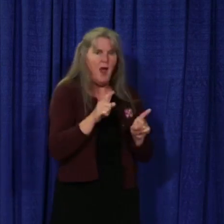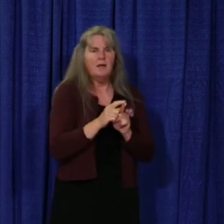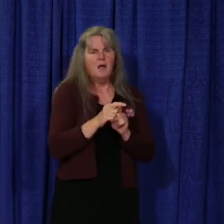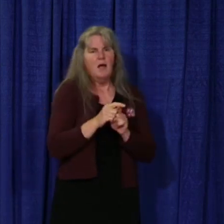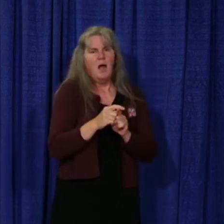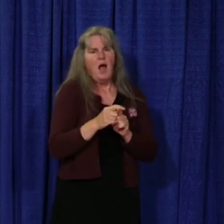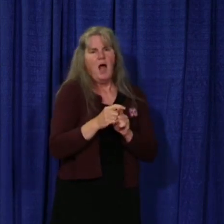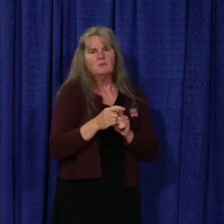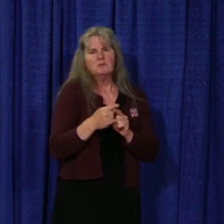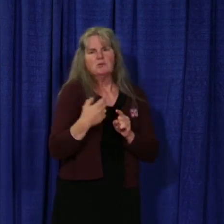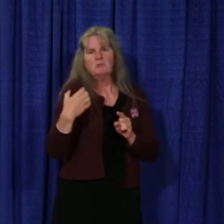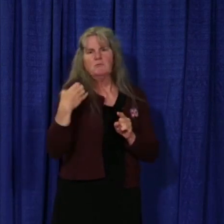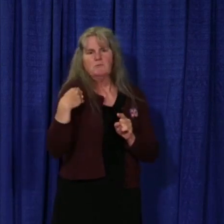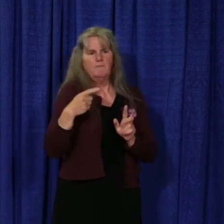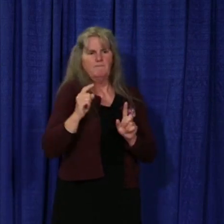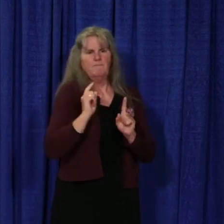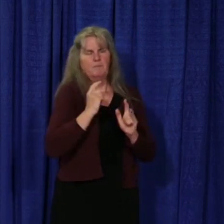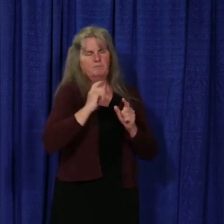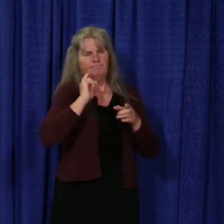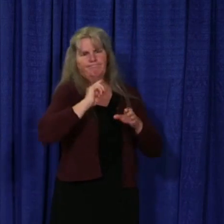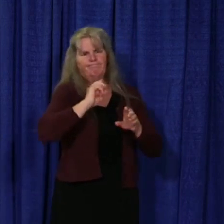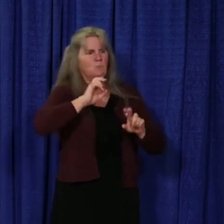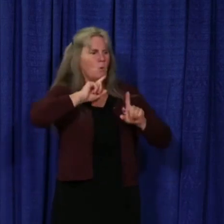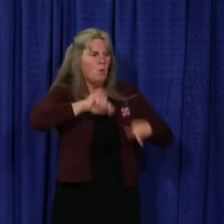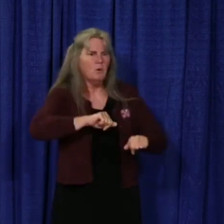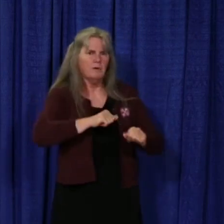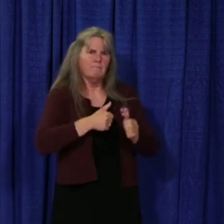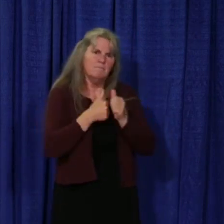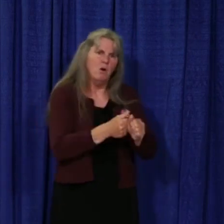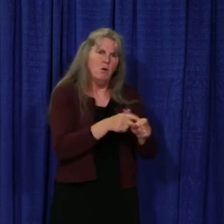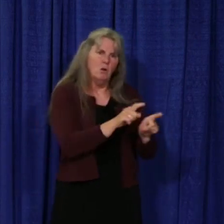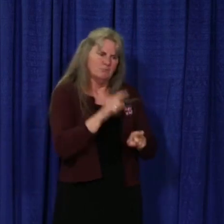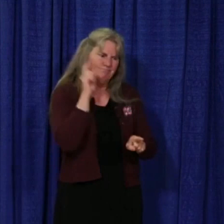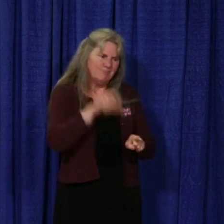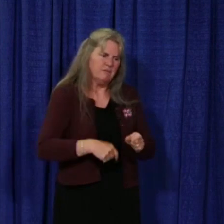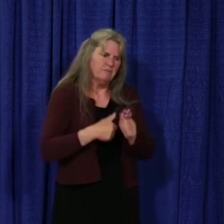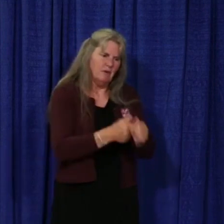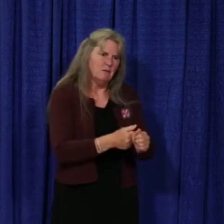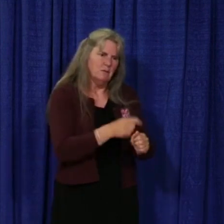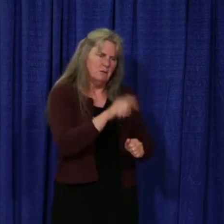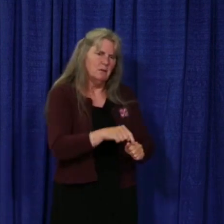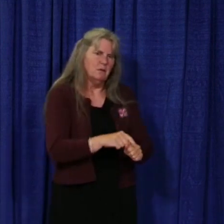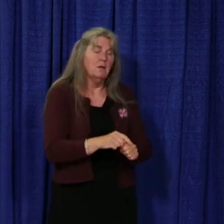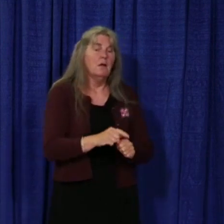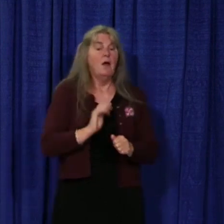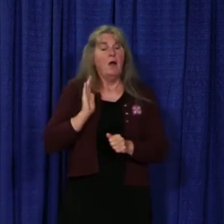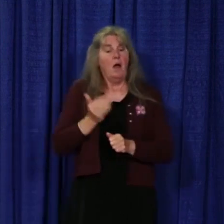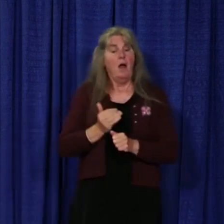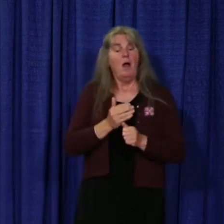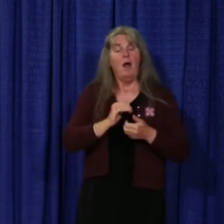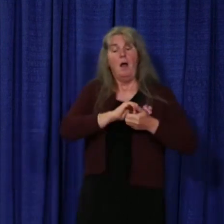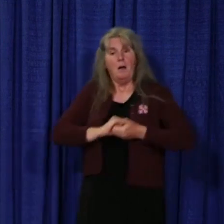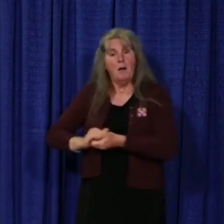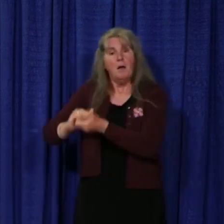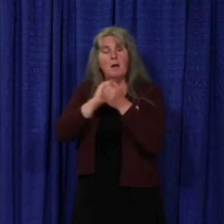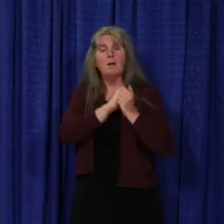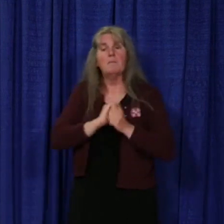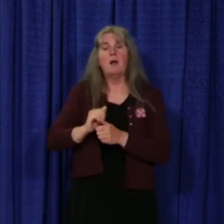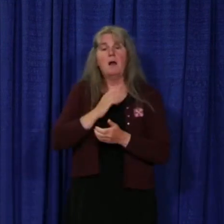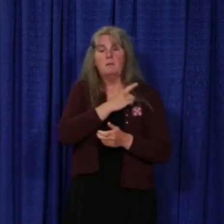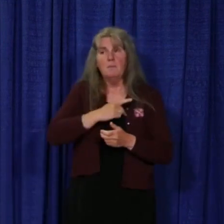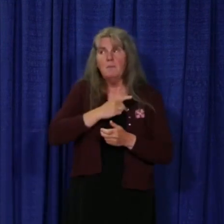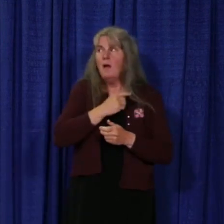that are already in place. We will continue to work with our provincial and federal partners to protect the health and safety